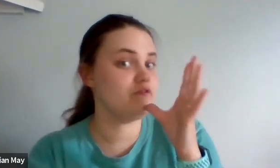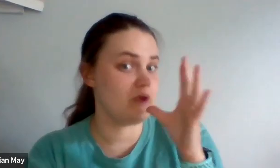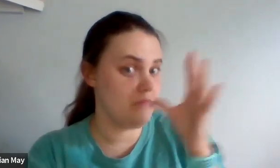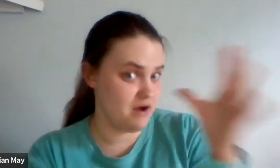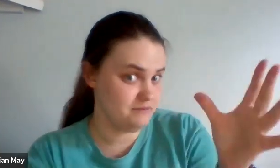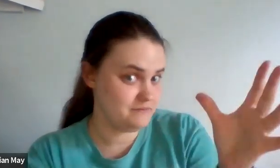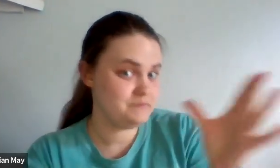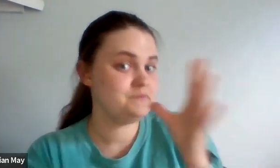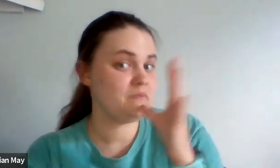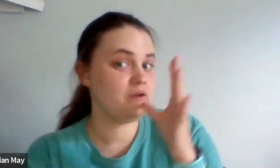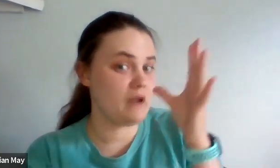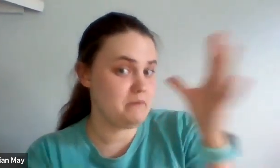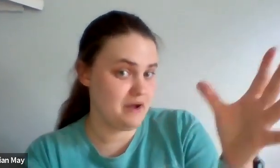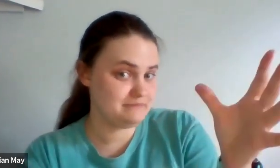have grandma, grandpa,